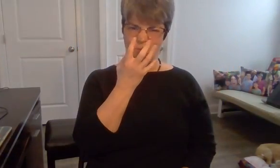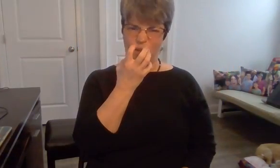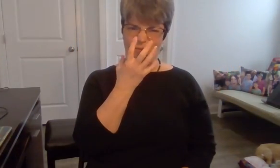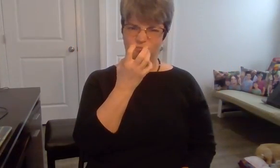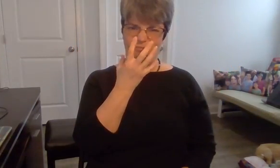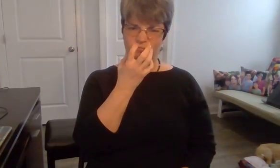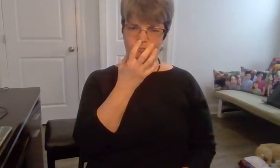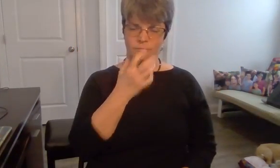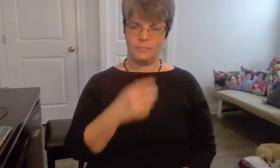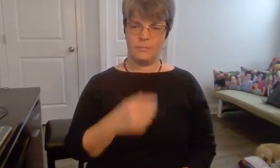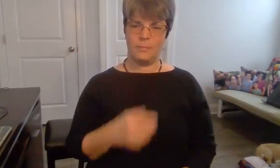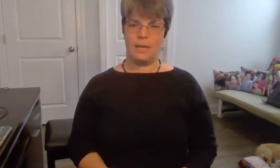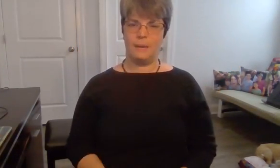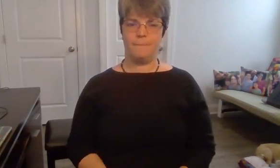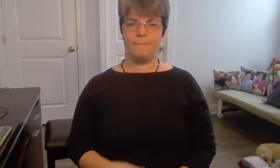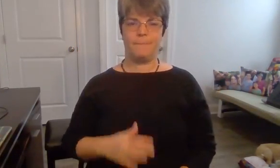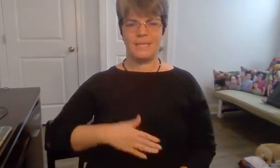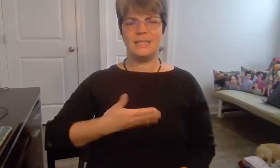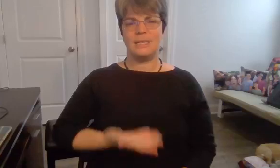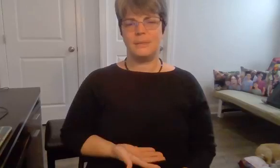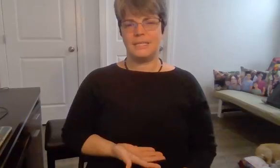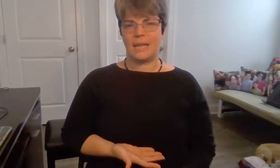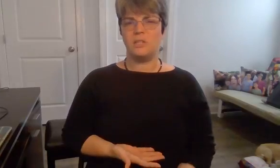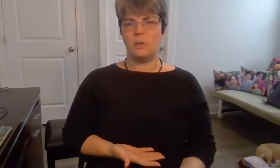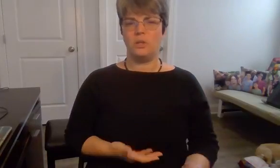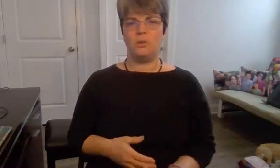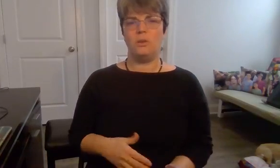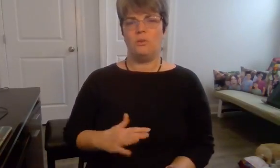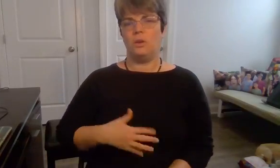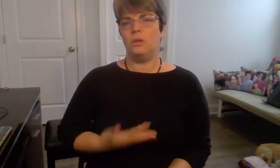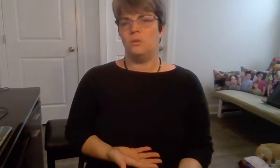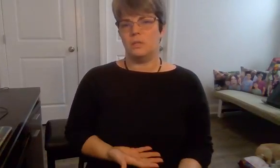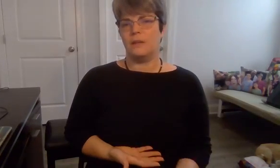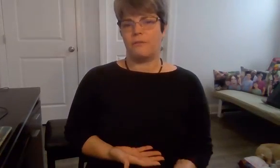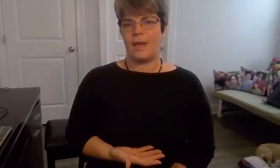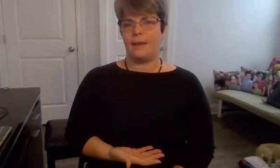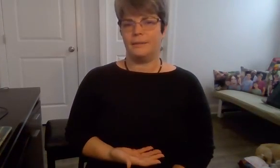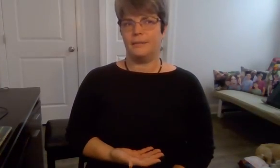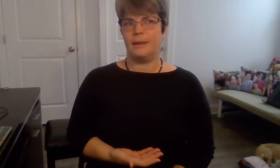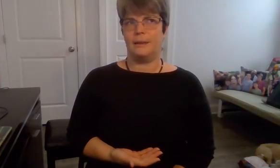grumpy. This is upset. So you could use it for that.